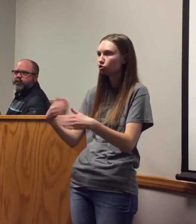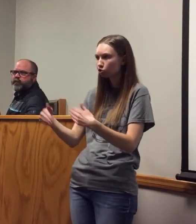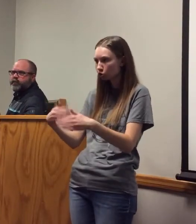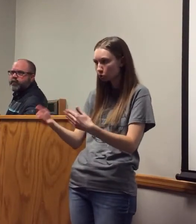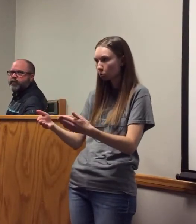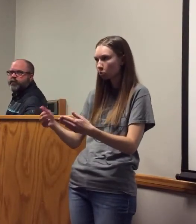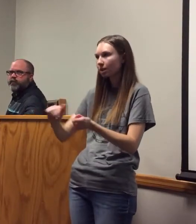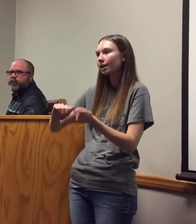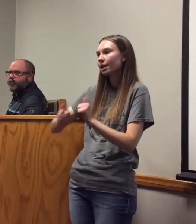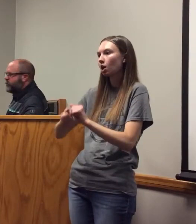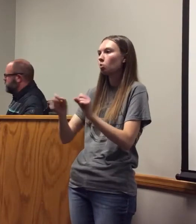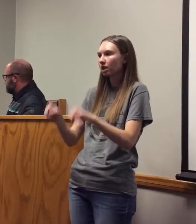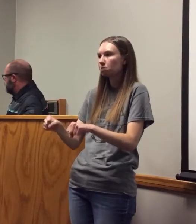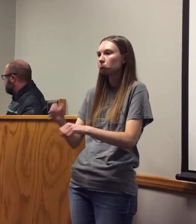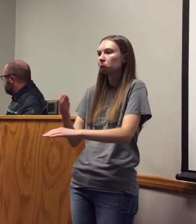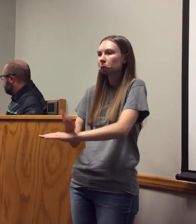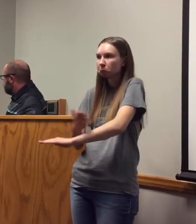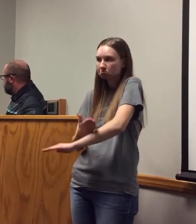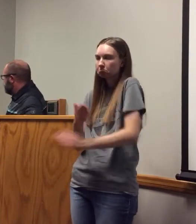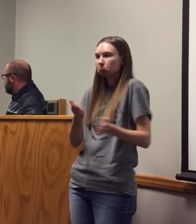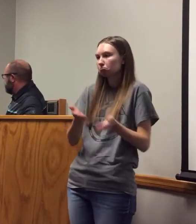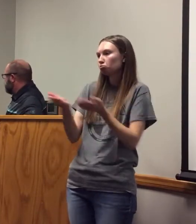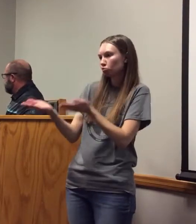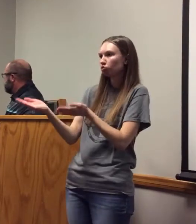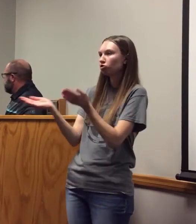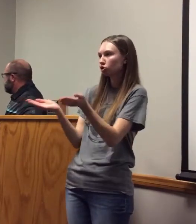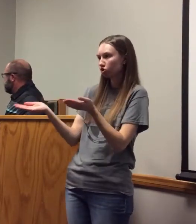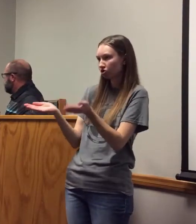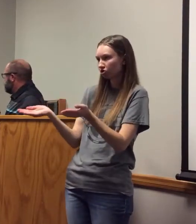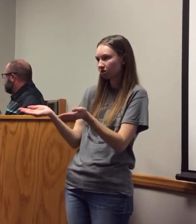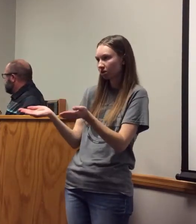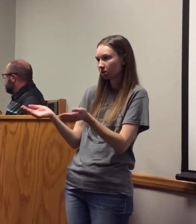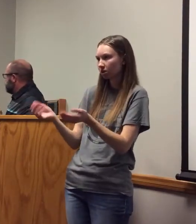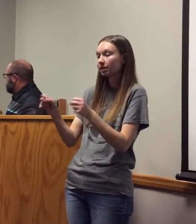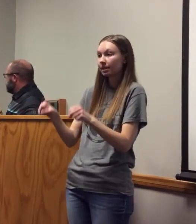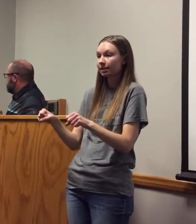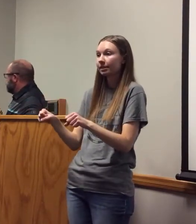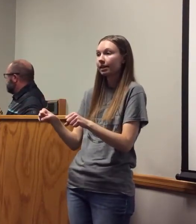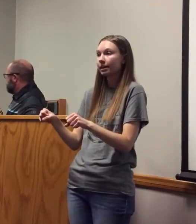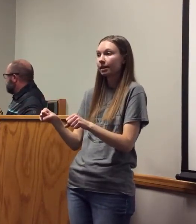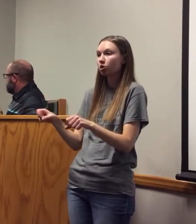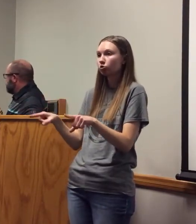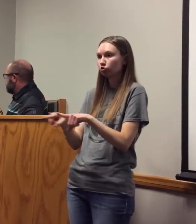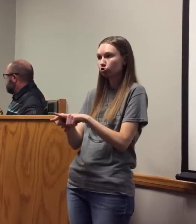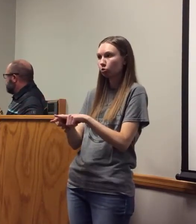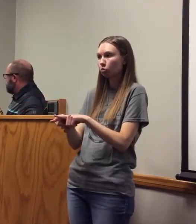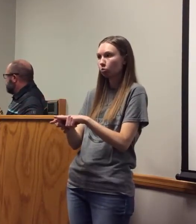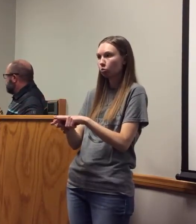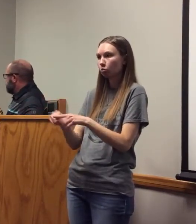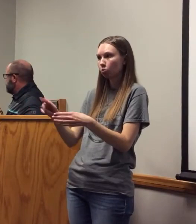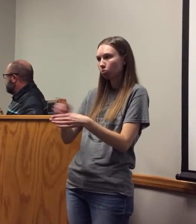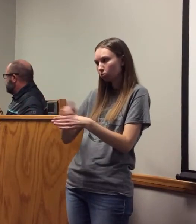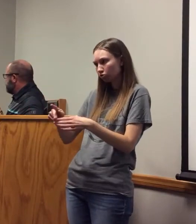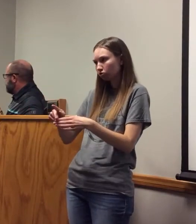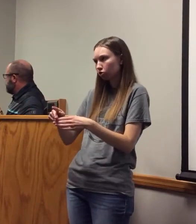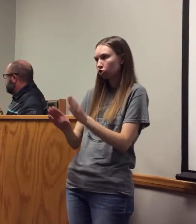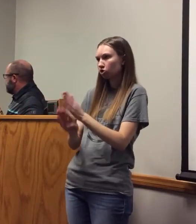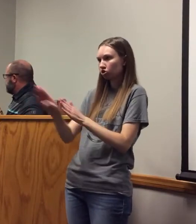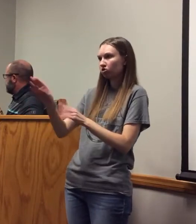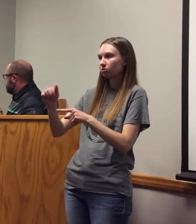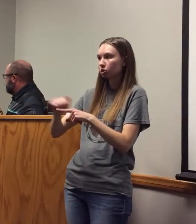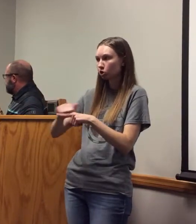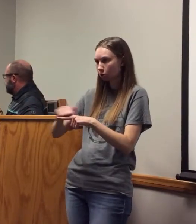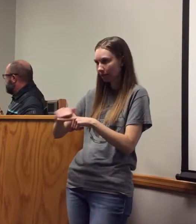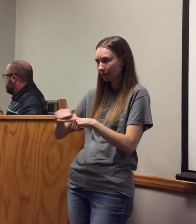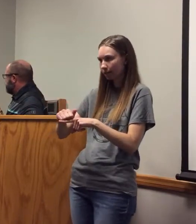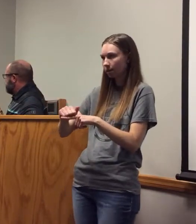can provide, and so forth. And then we also provide professional development training so that the staff that are working at the local level are